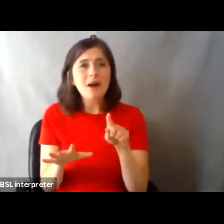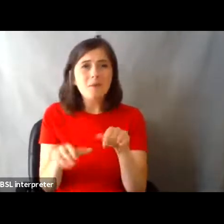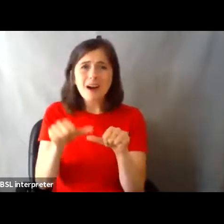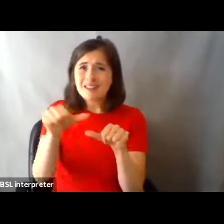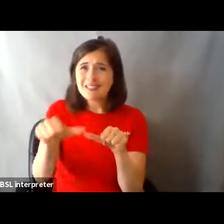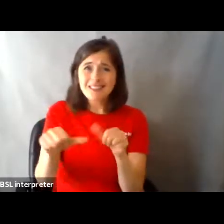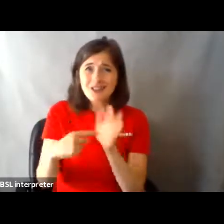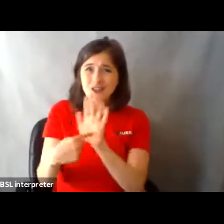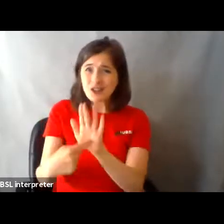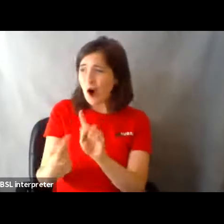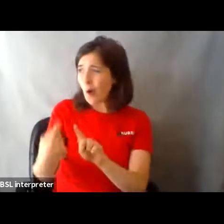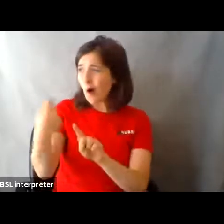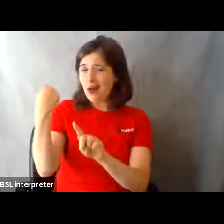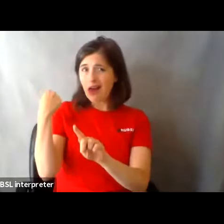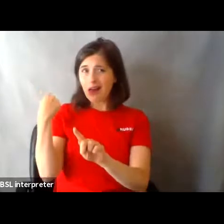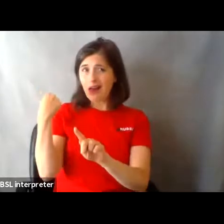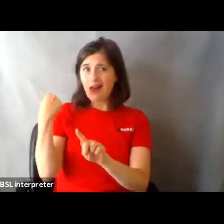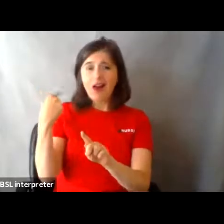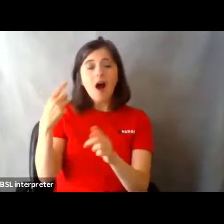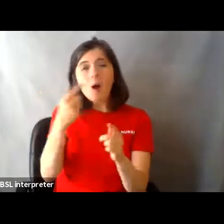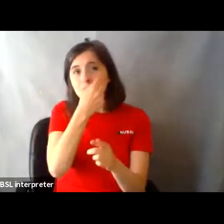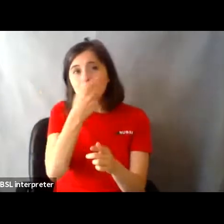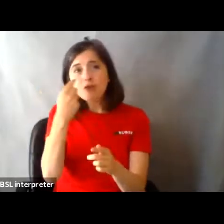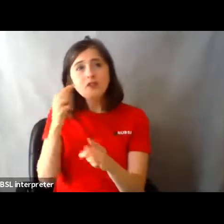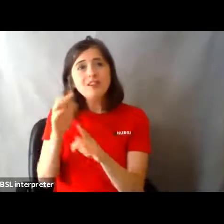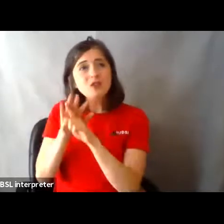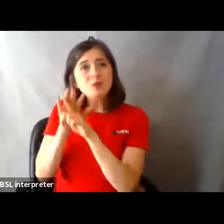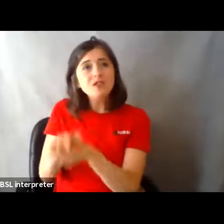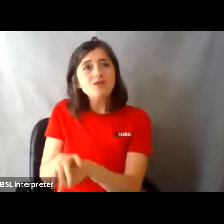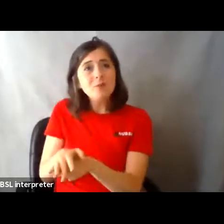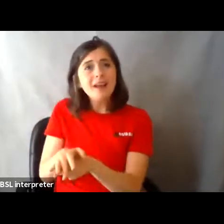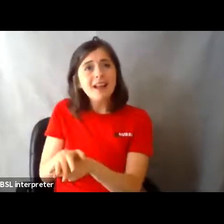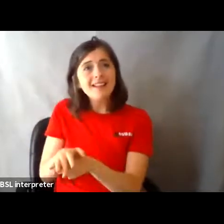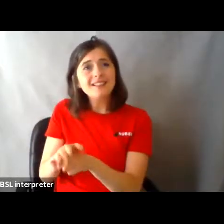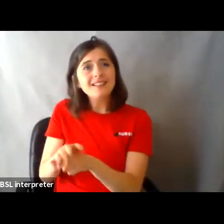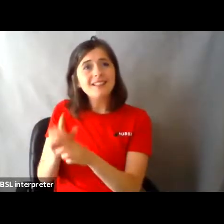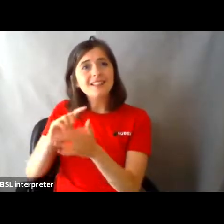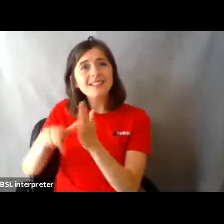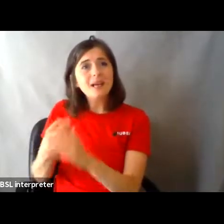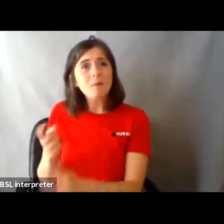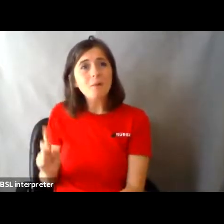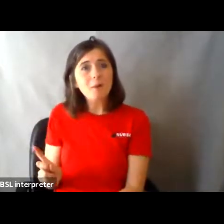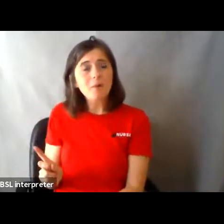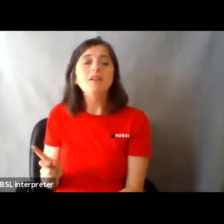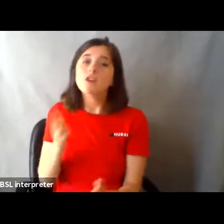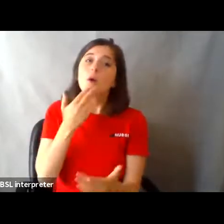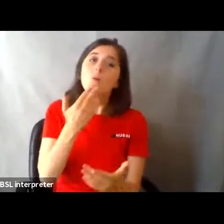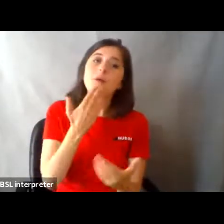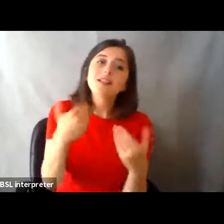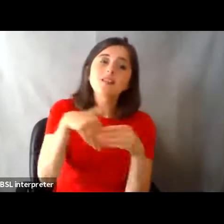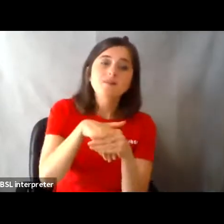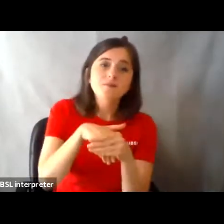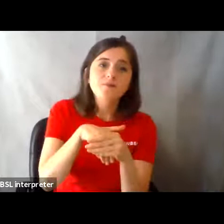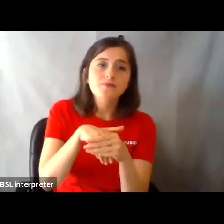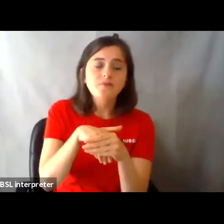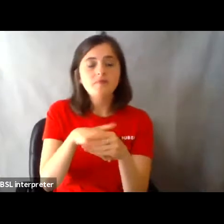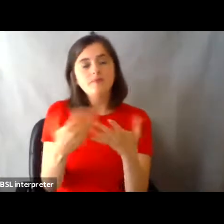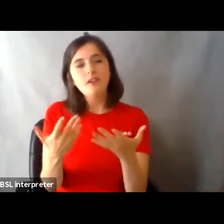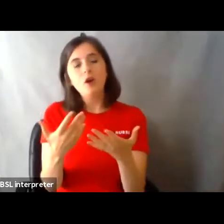to discriminate against disabled people. So please join in that, which is part of our wider campaign against universal